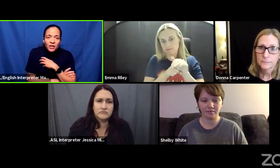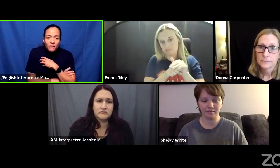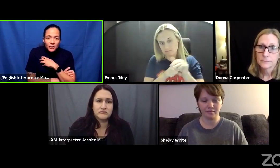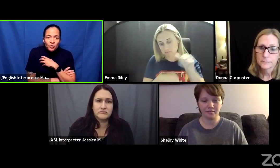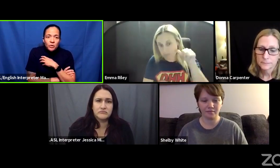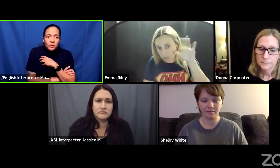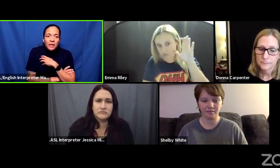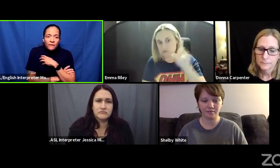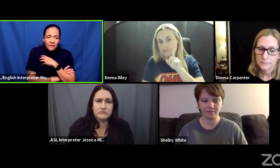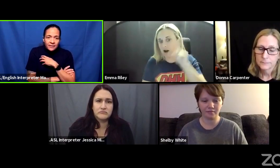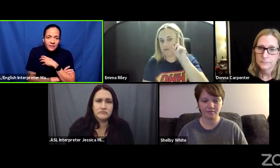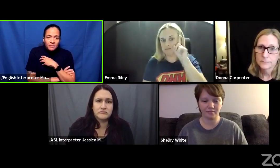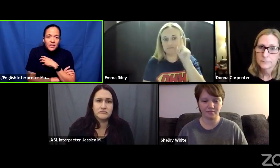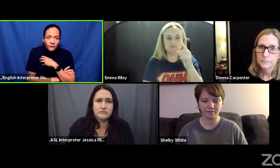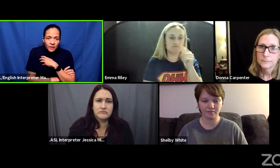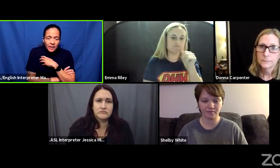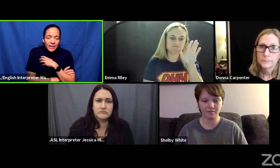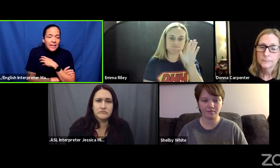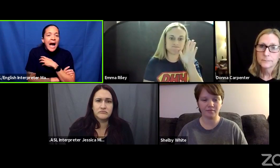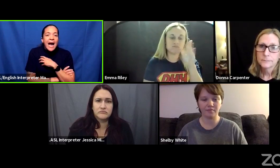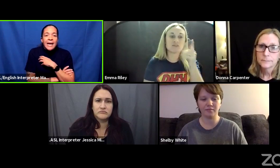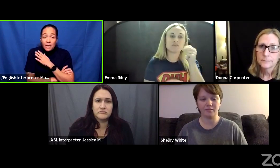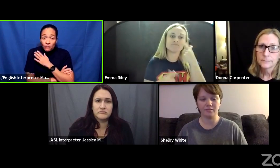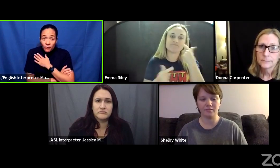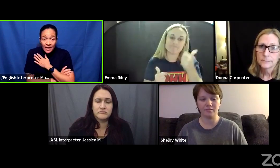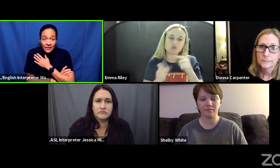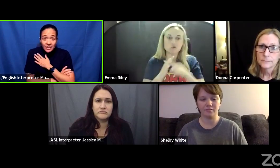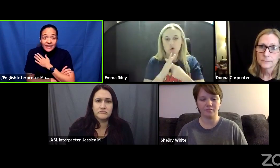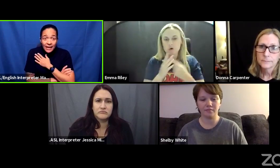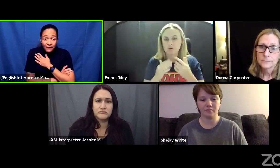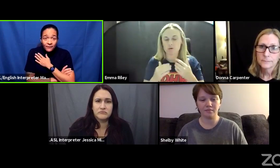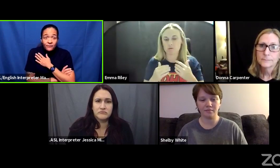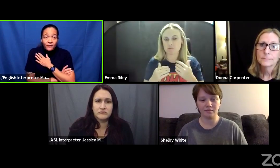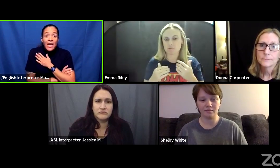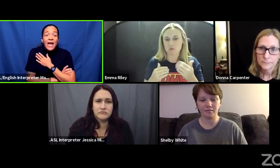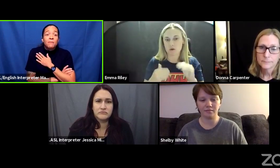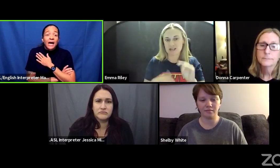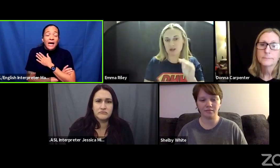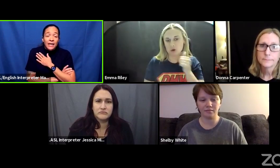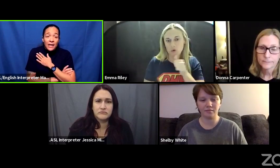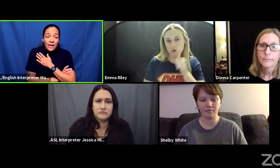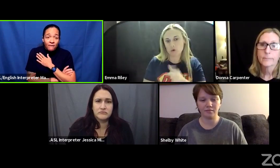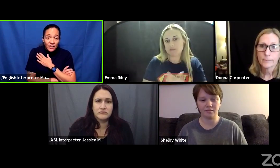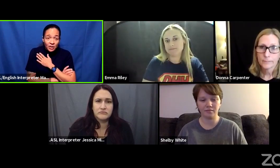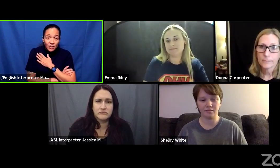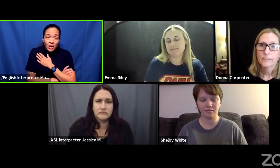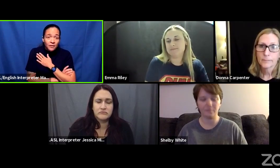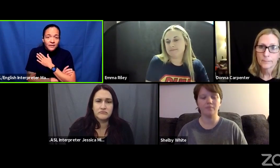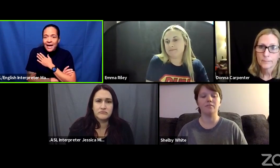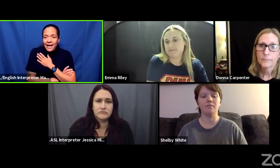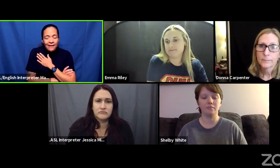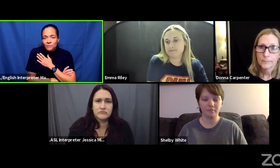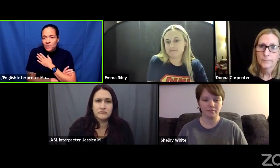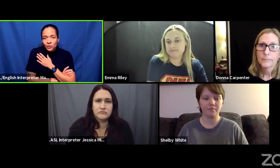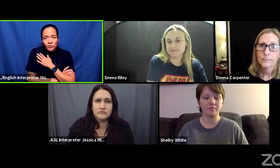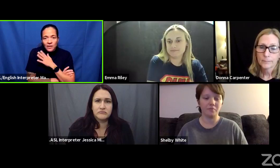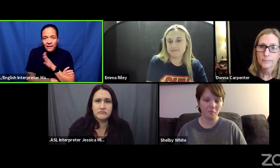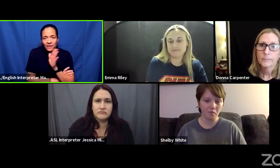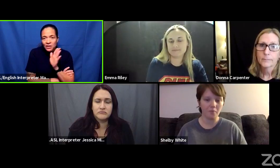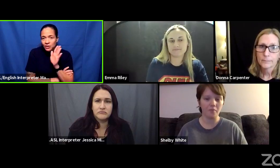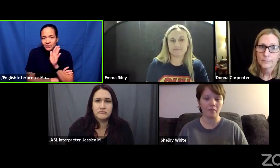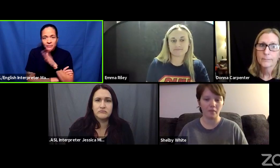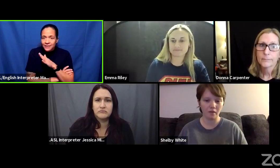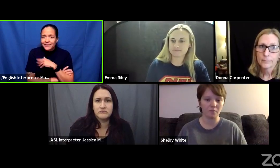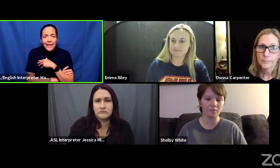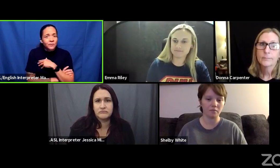Each individual, it affects them differently. I am profoundly deaf, and my vision loss, I have been losing